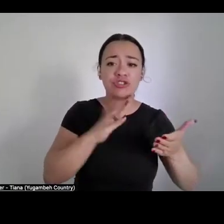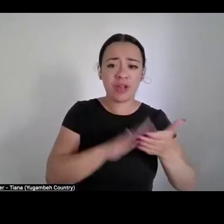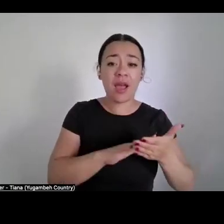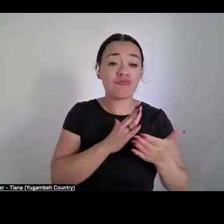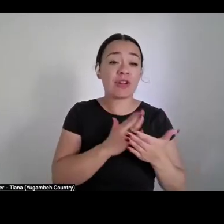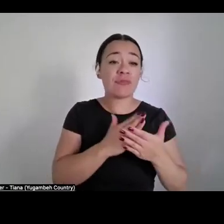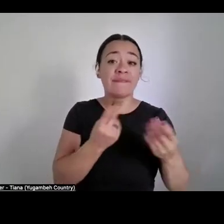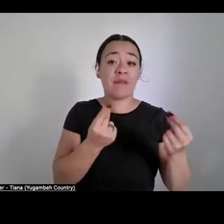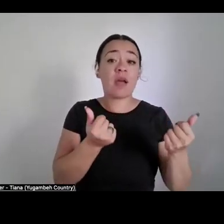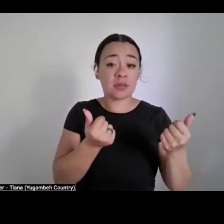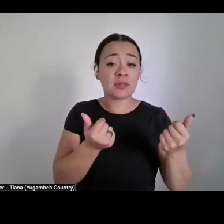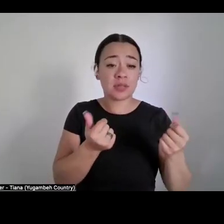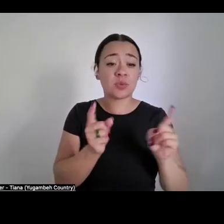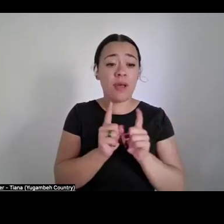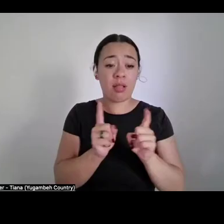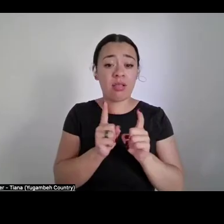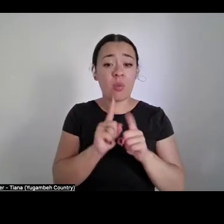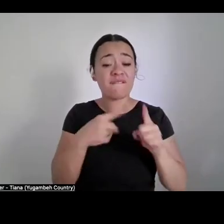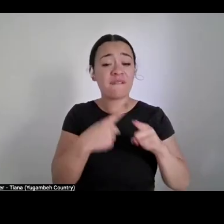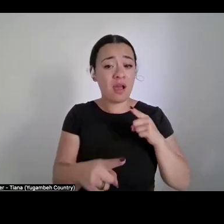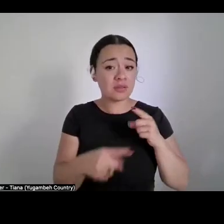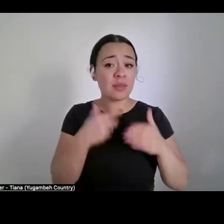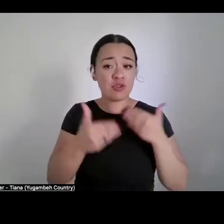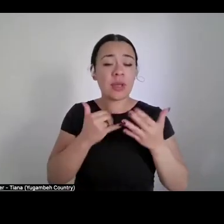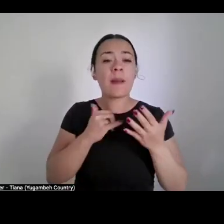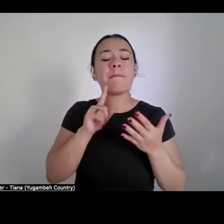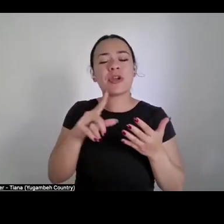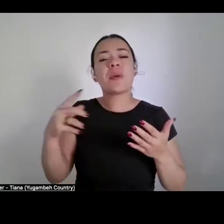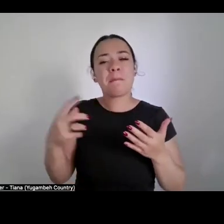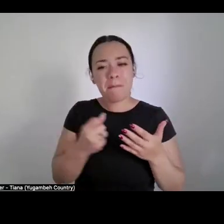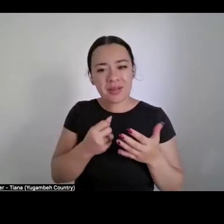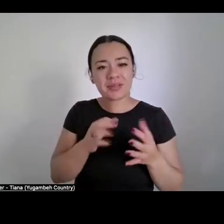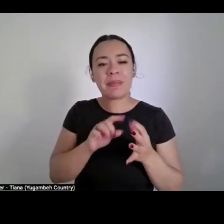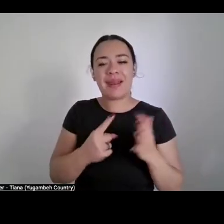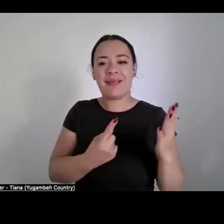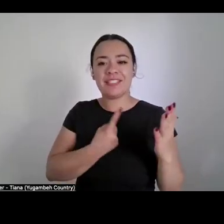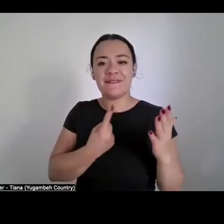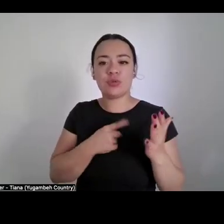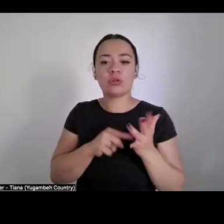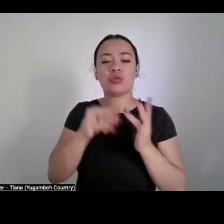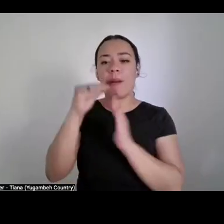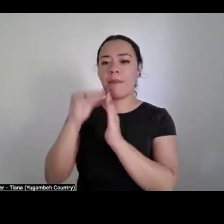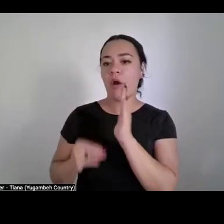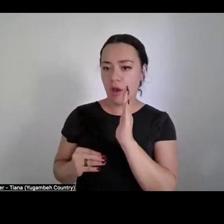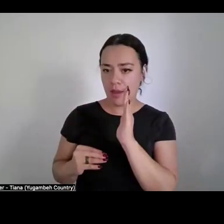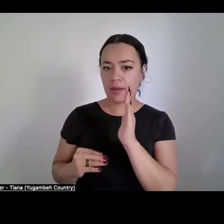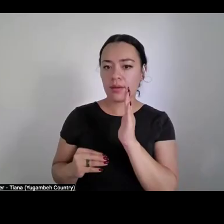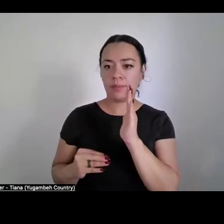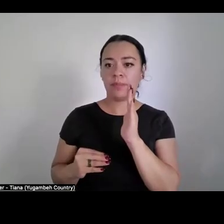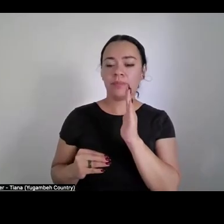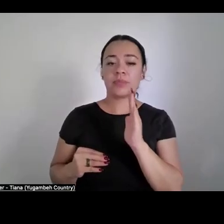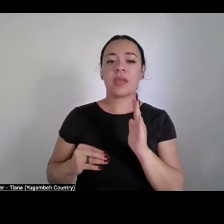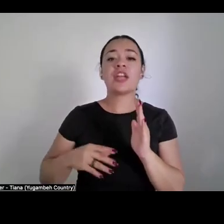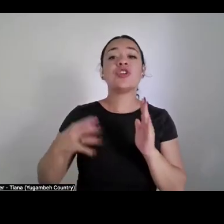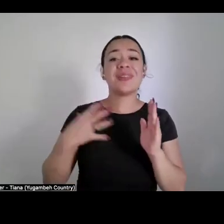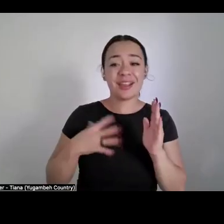well. So yes, you have to be an individual to apply, and you have to have a sole